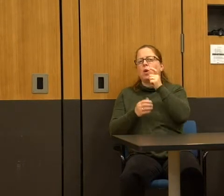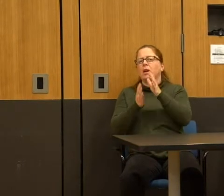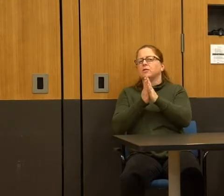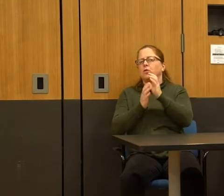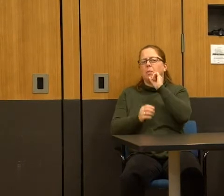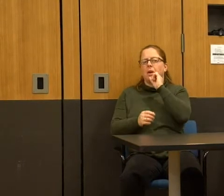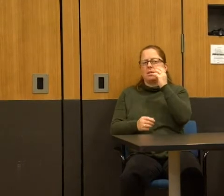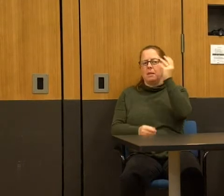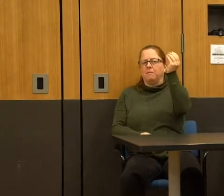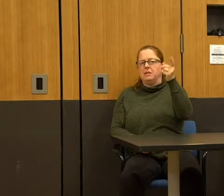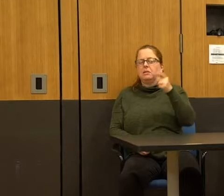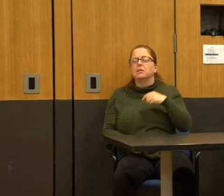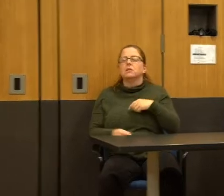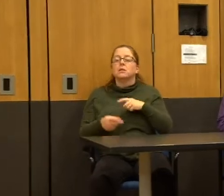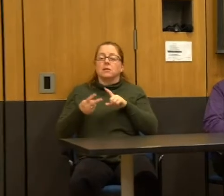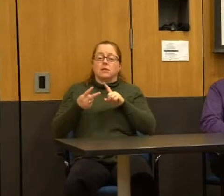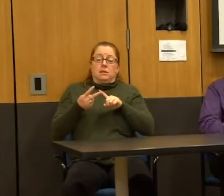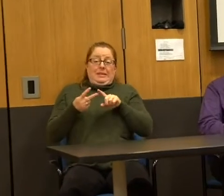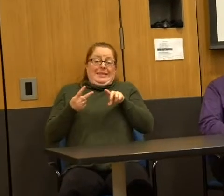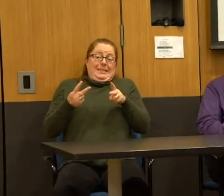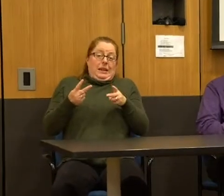Elizabeth Guffey, our second presenter,